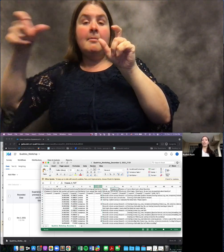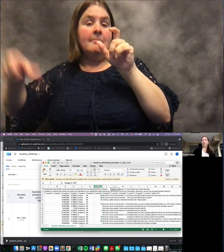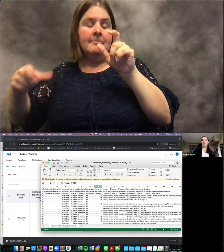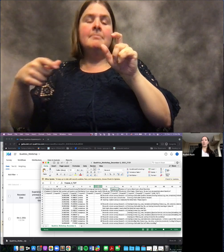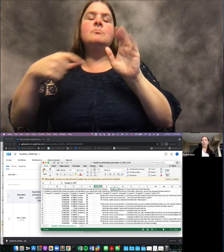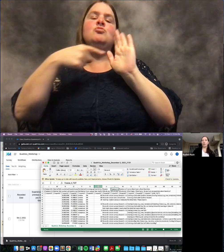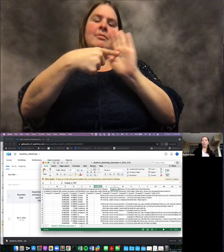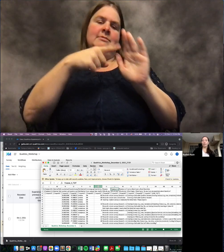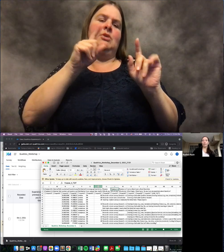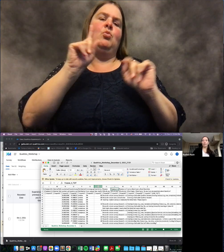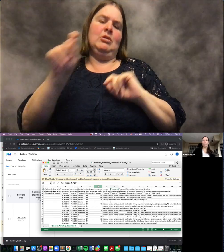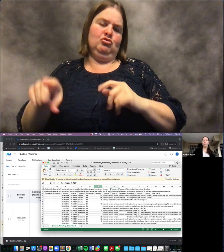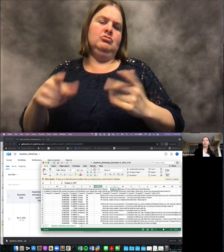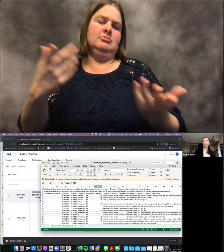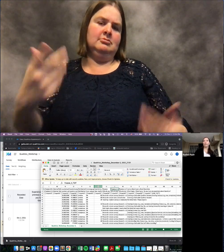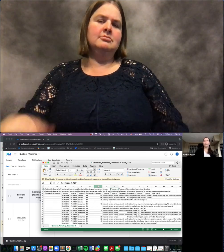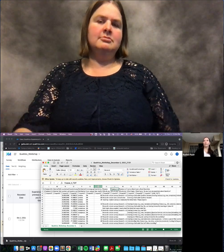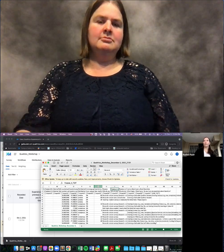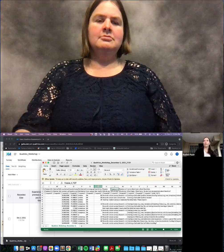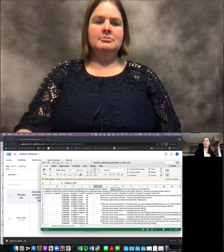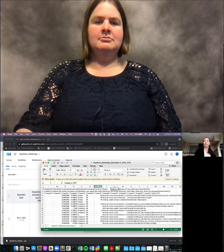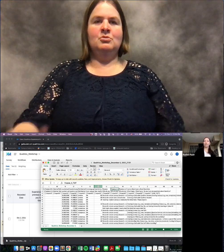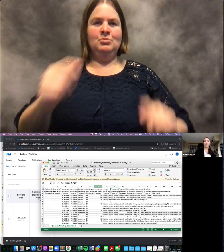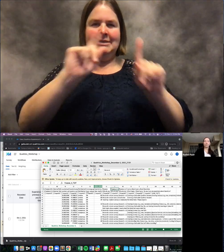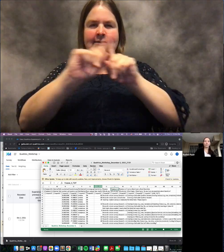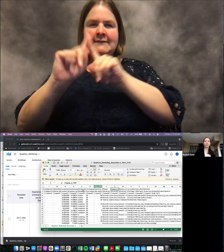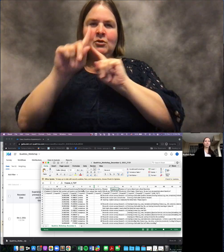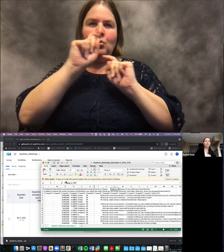is a different question.